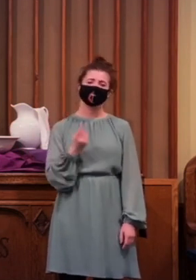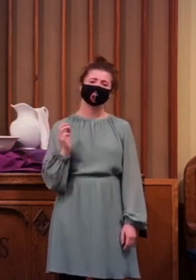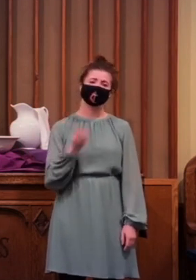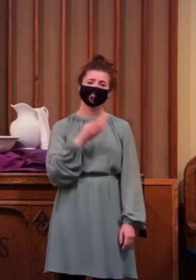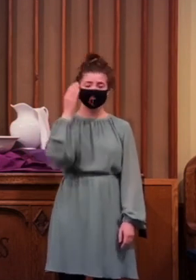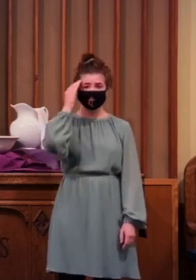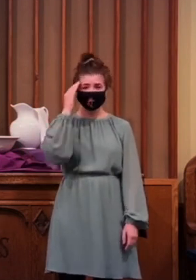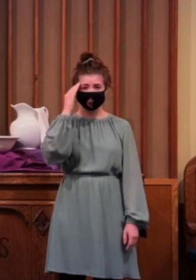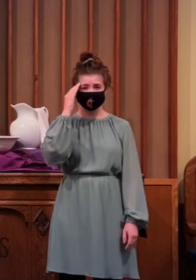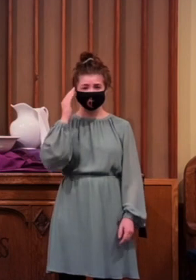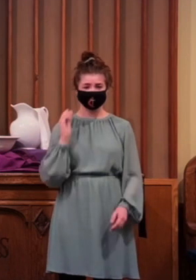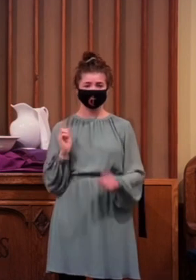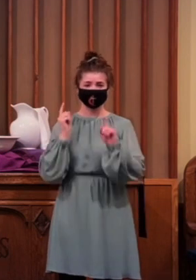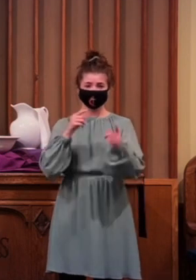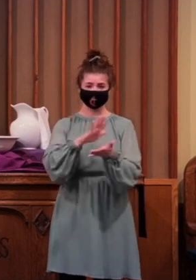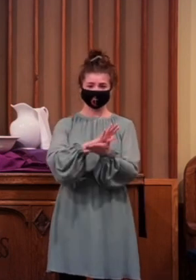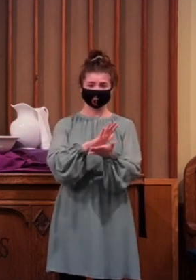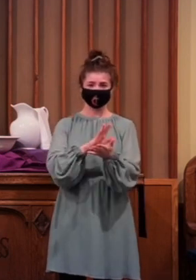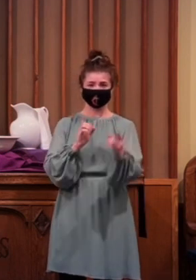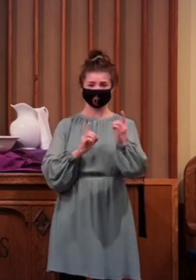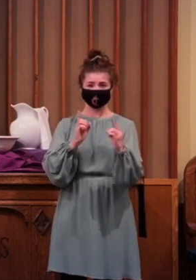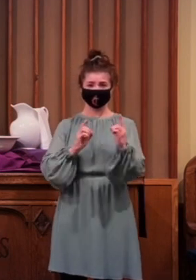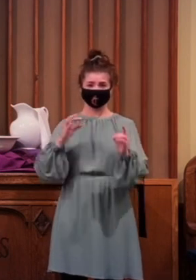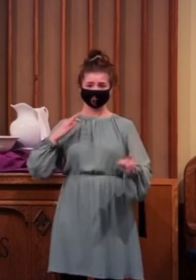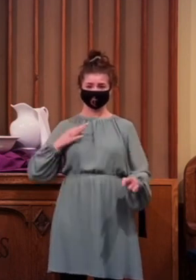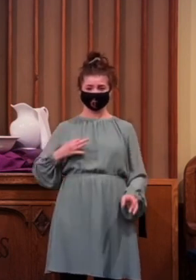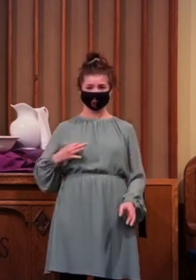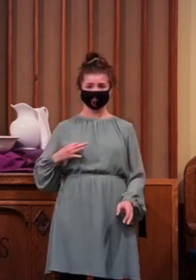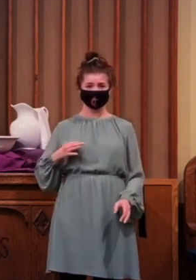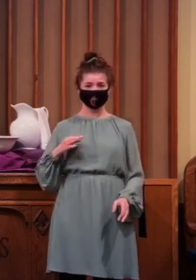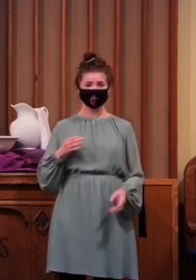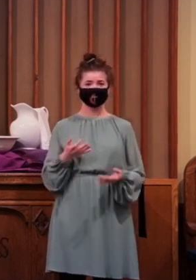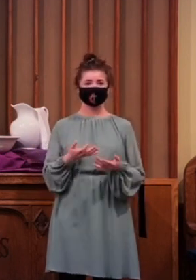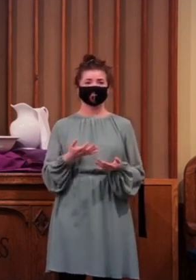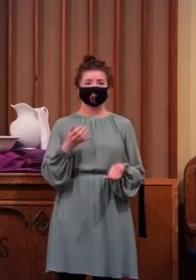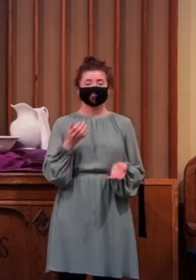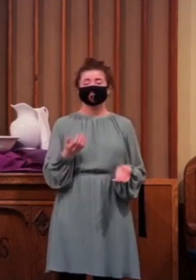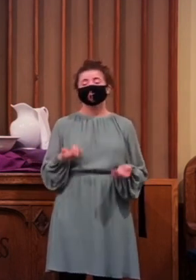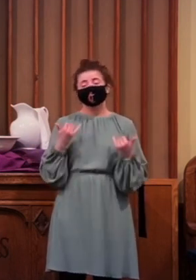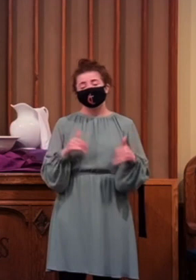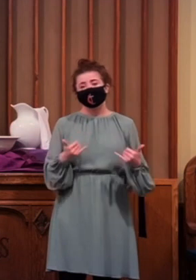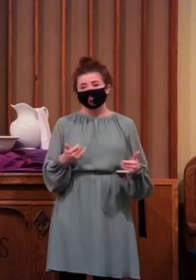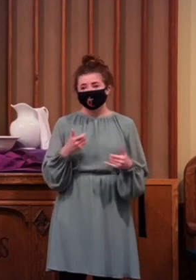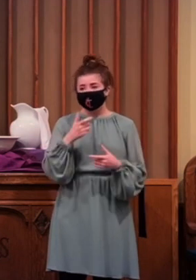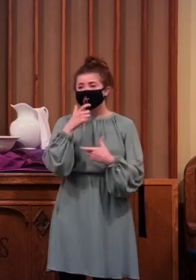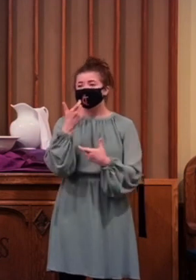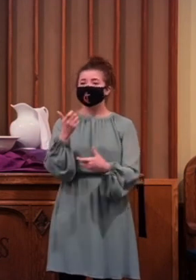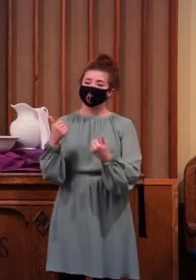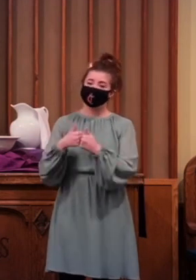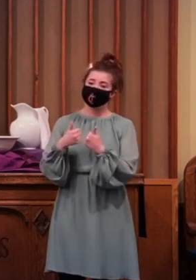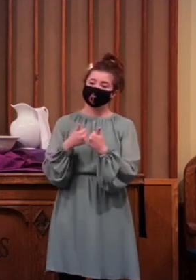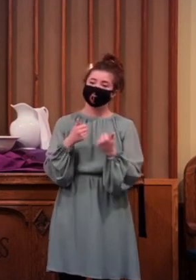in person was actually a privilege, that playing or watching sports wasn't a